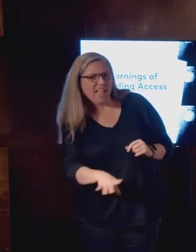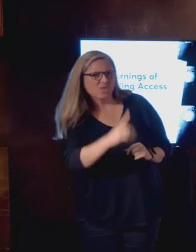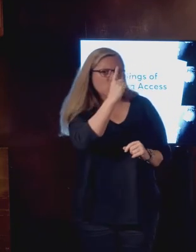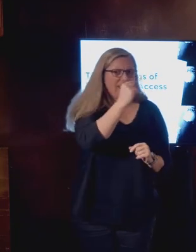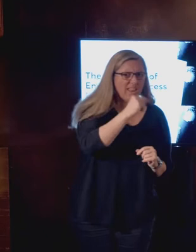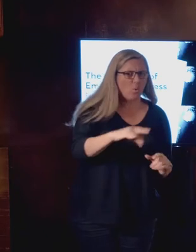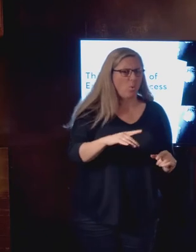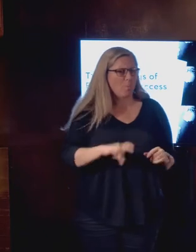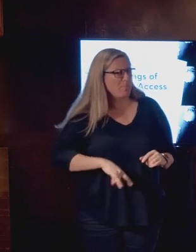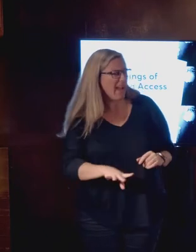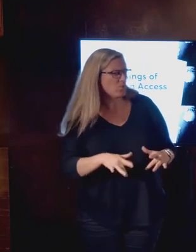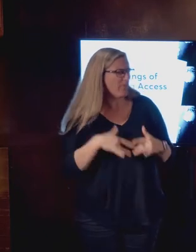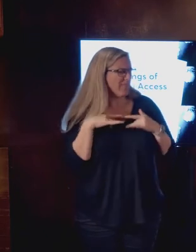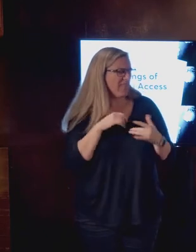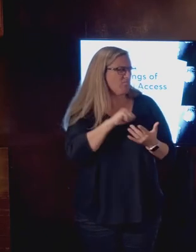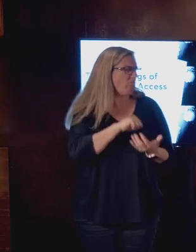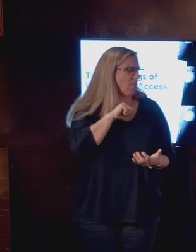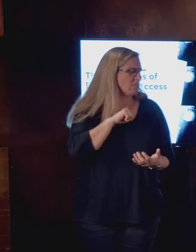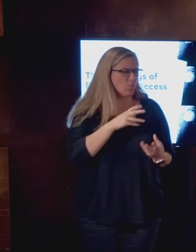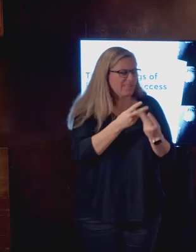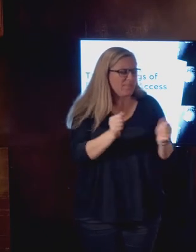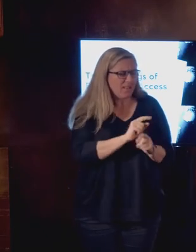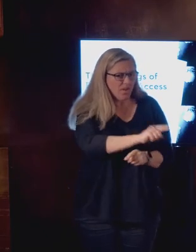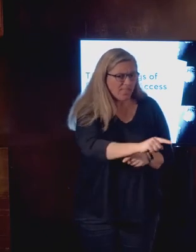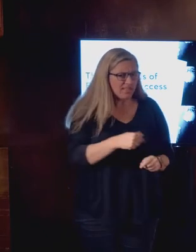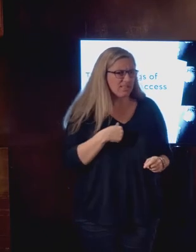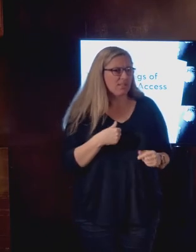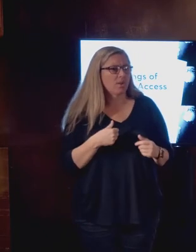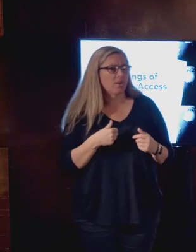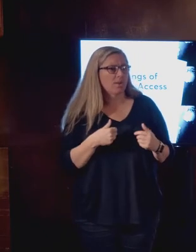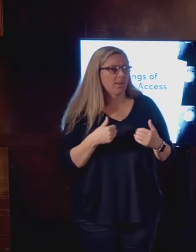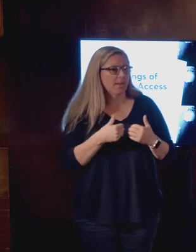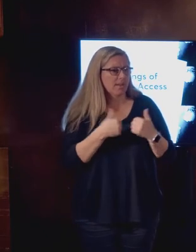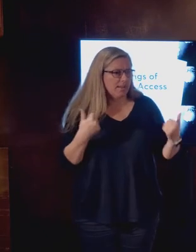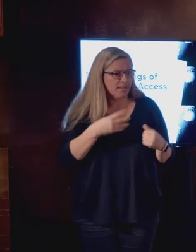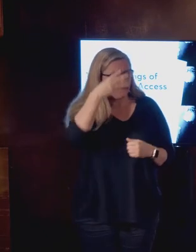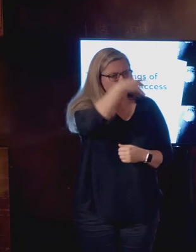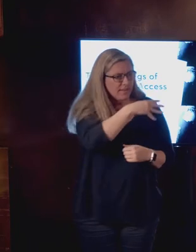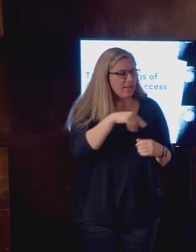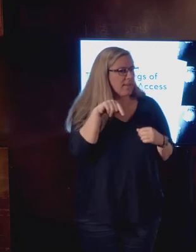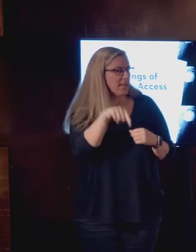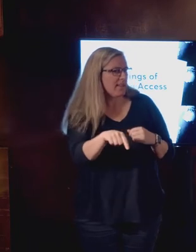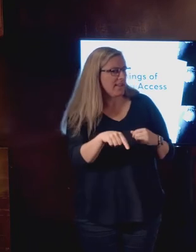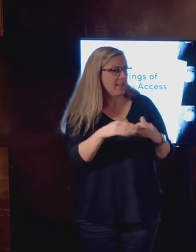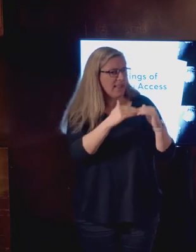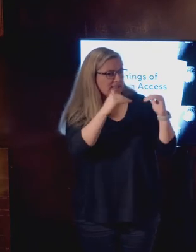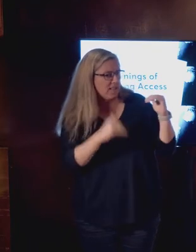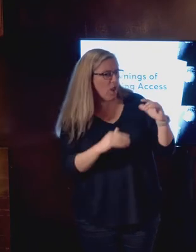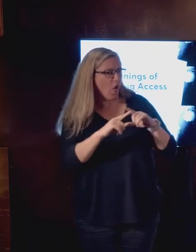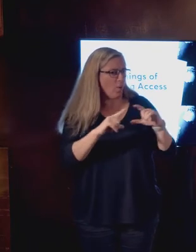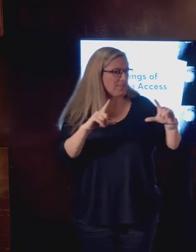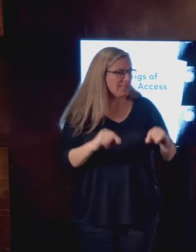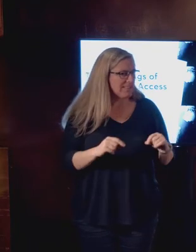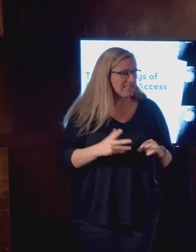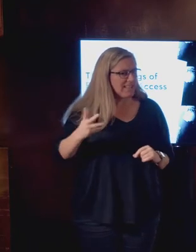something like this, and then also having the a separate section on Fringe that's like a low ticket income price. So I think